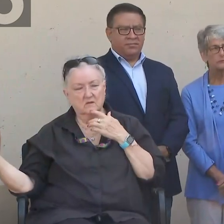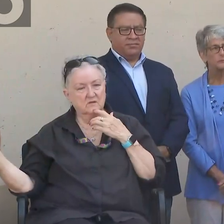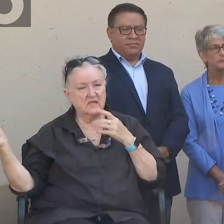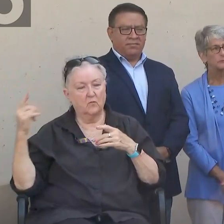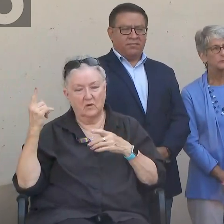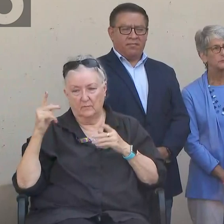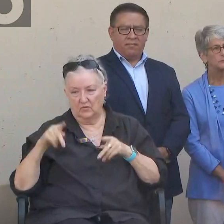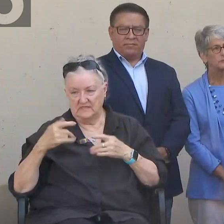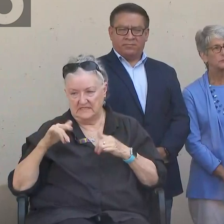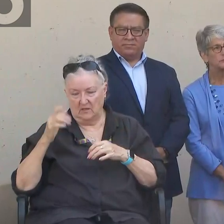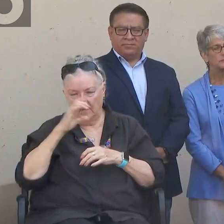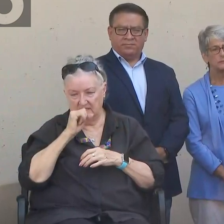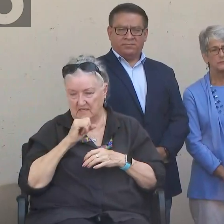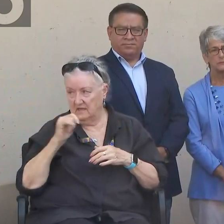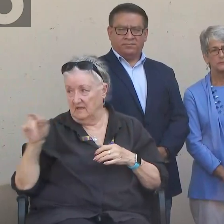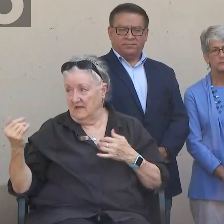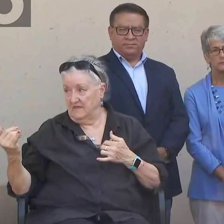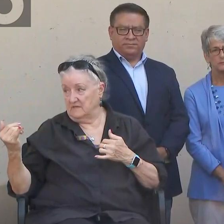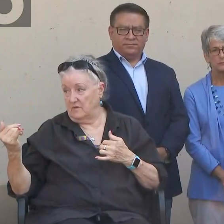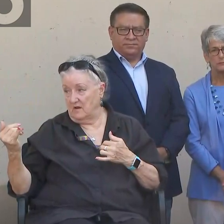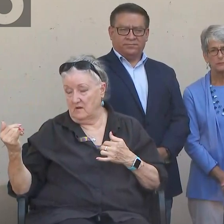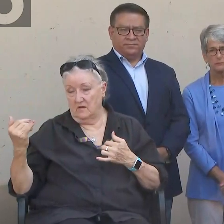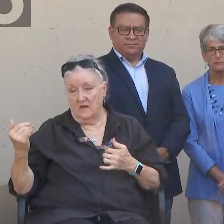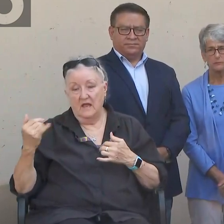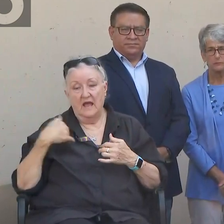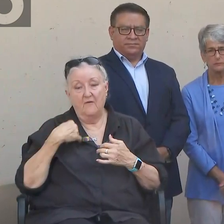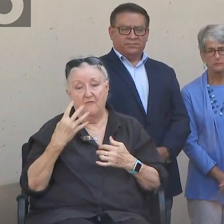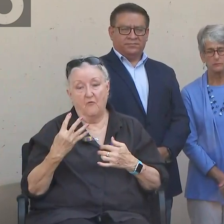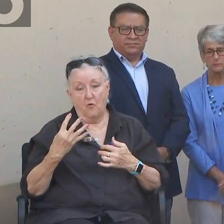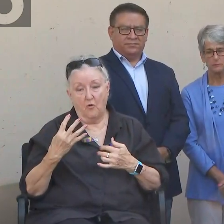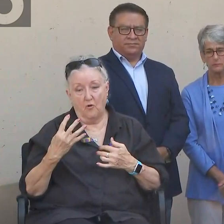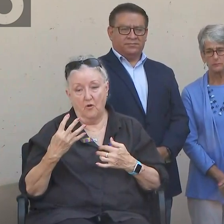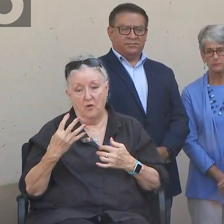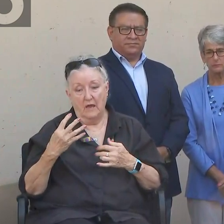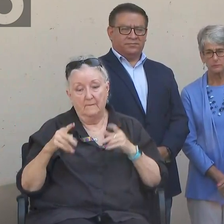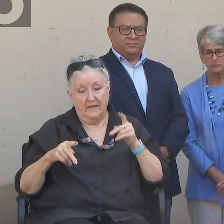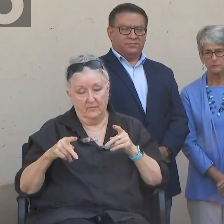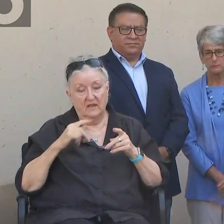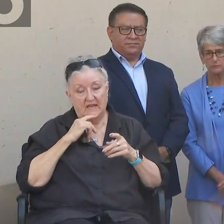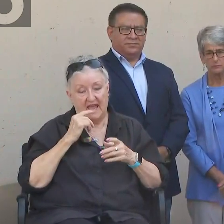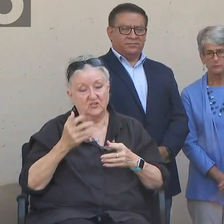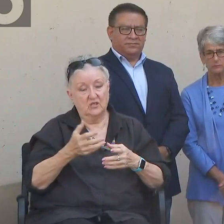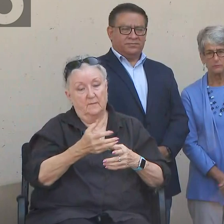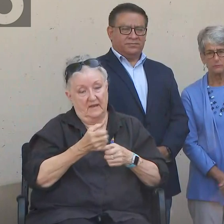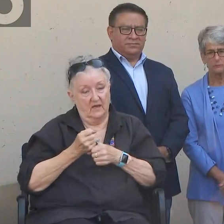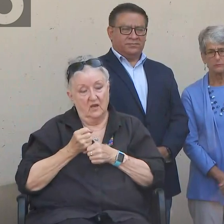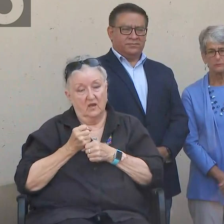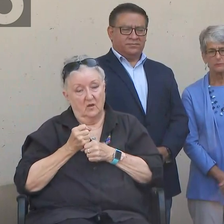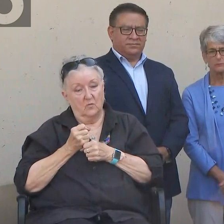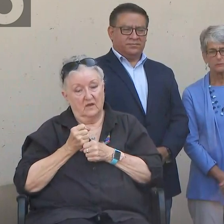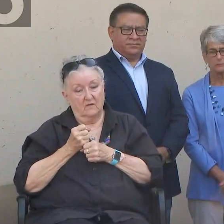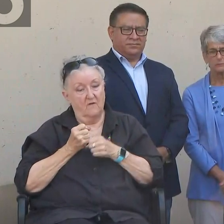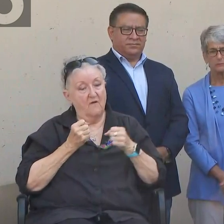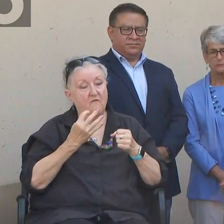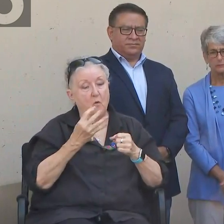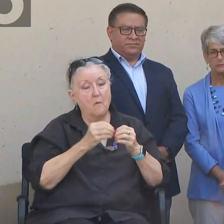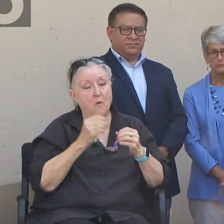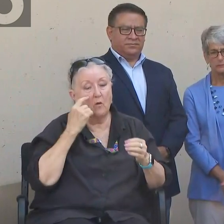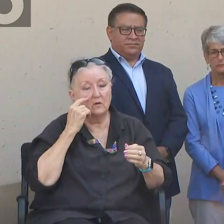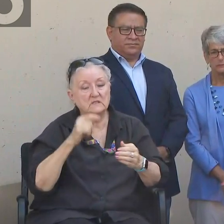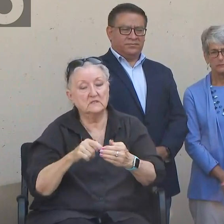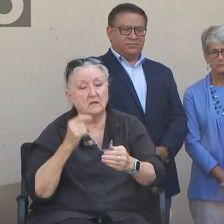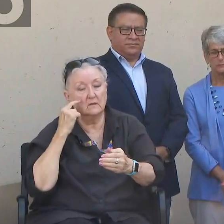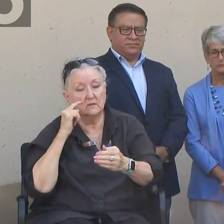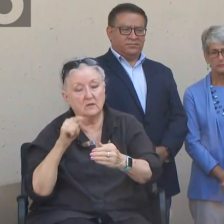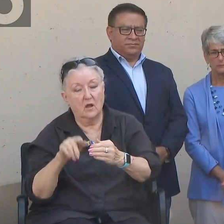We have, at this point, there's only four people have actually been recovered. Four more have been spotted or